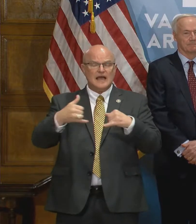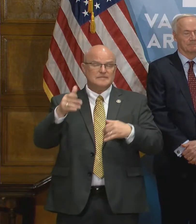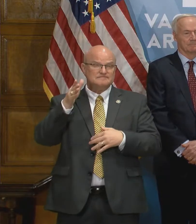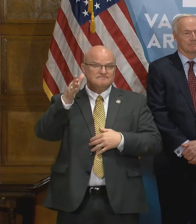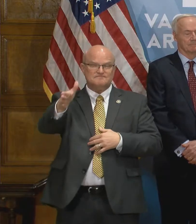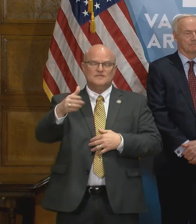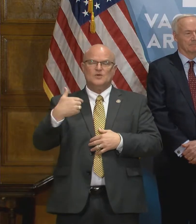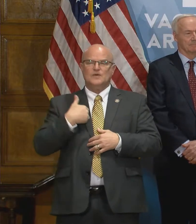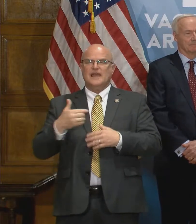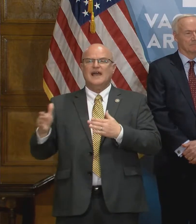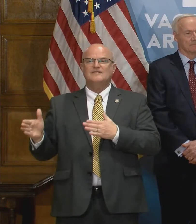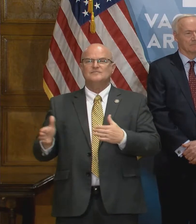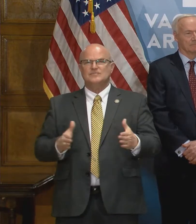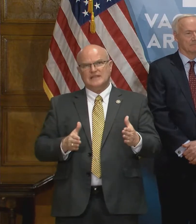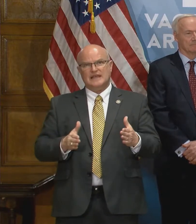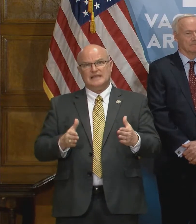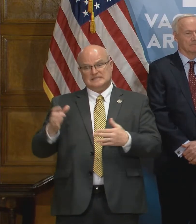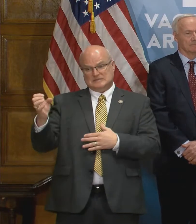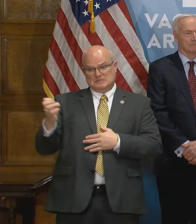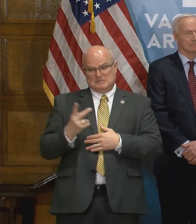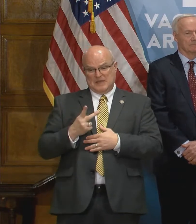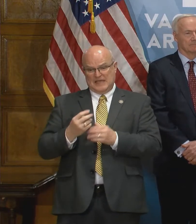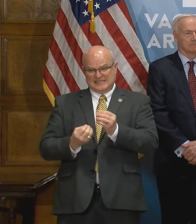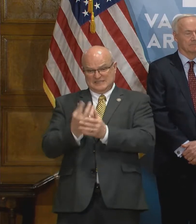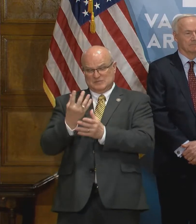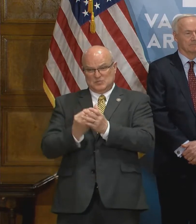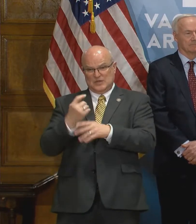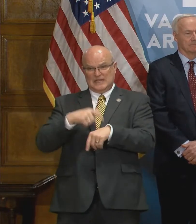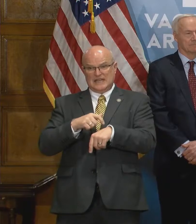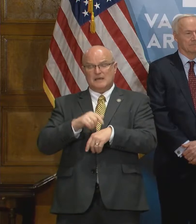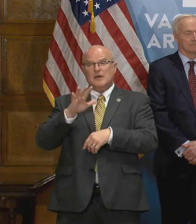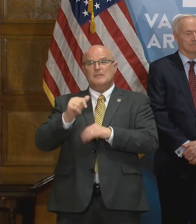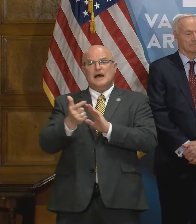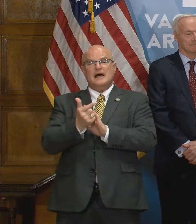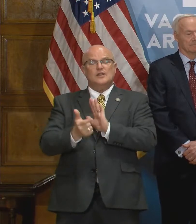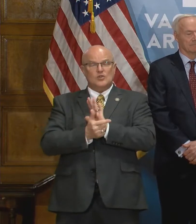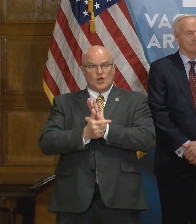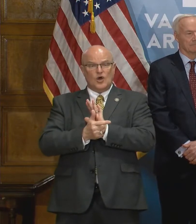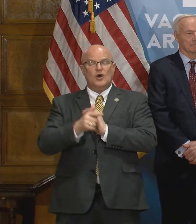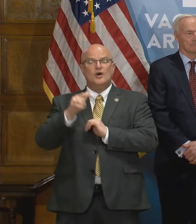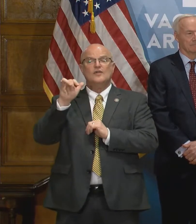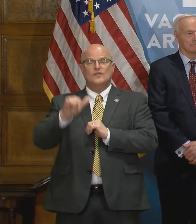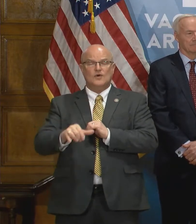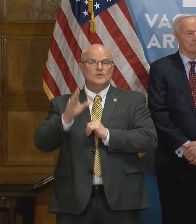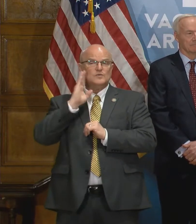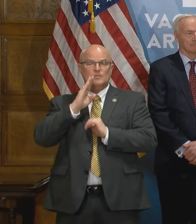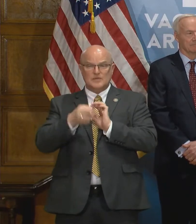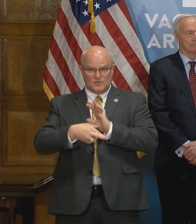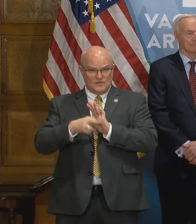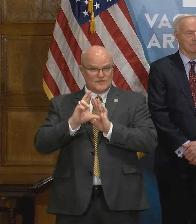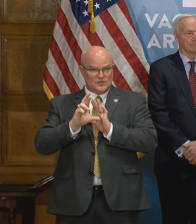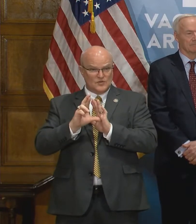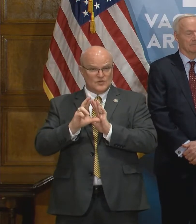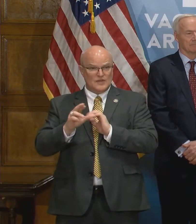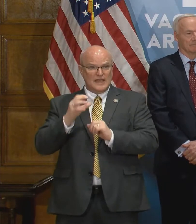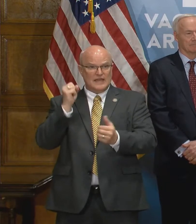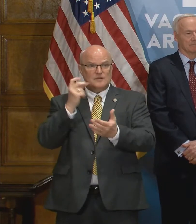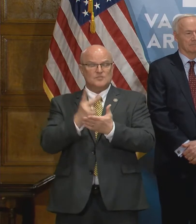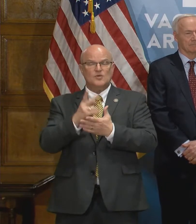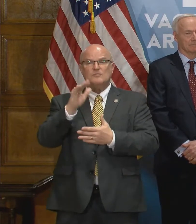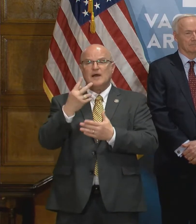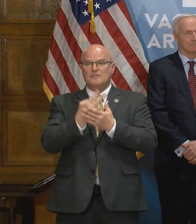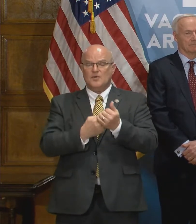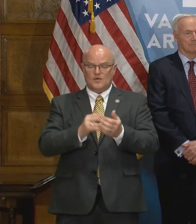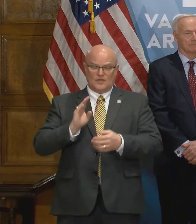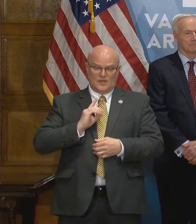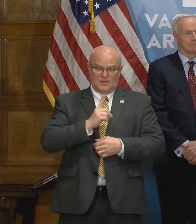will have plans back this spring, and by law, those will be reviewed and approved by both